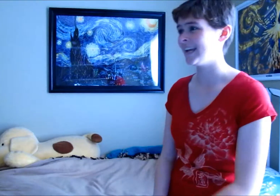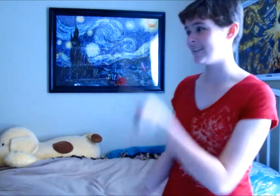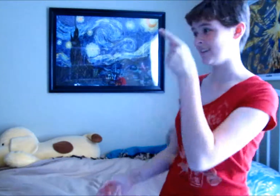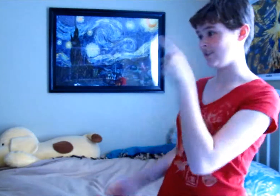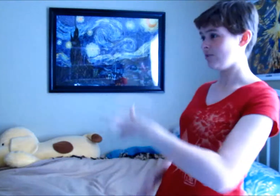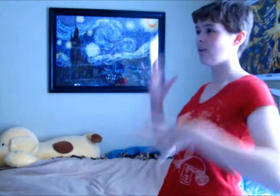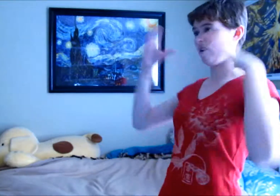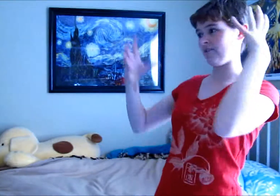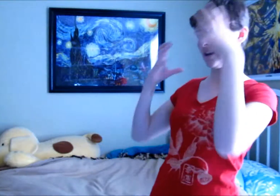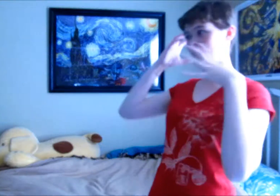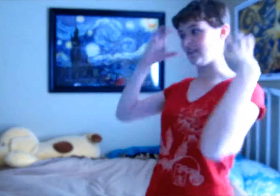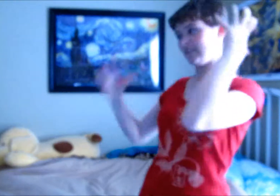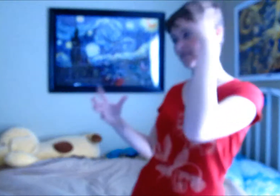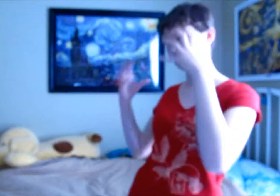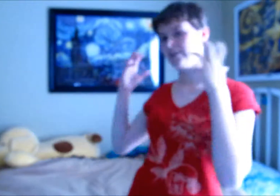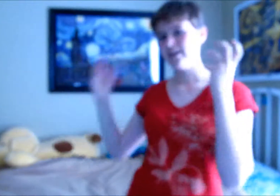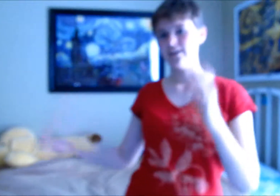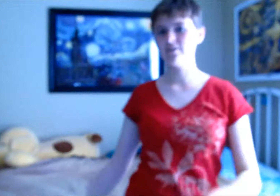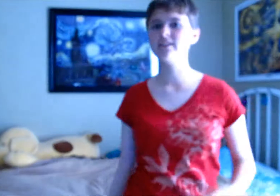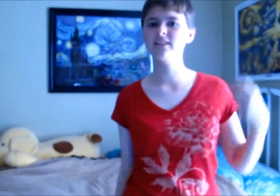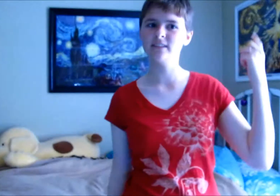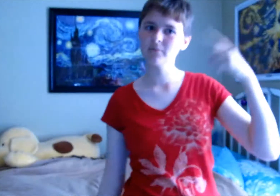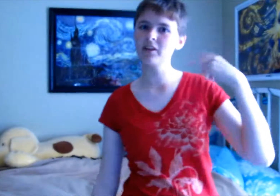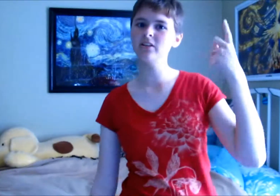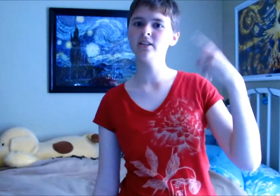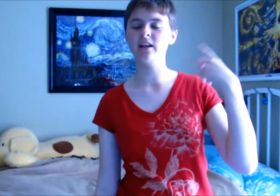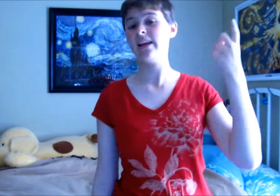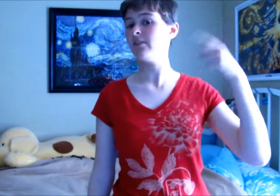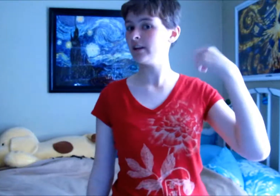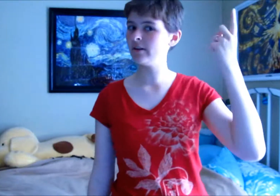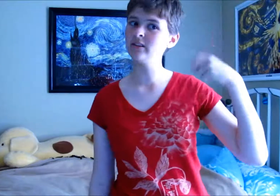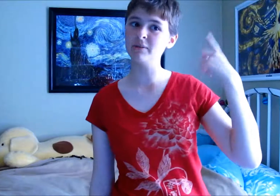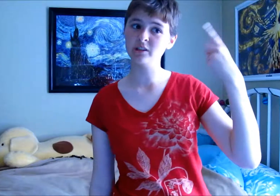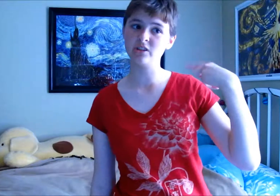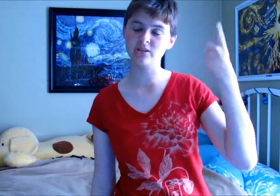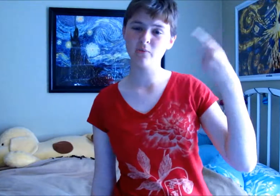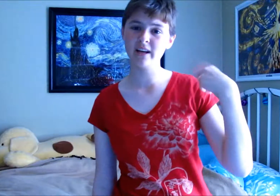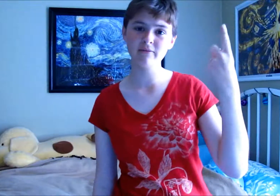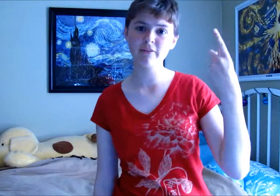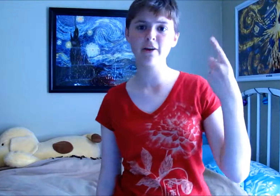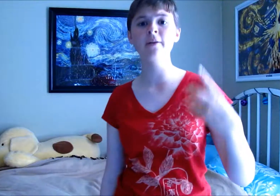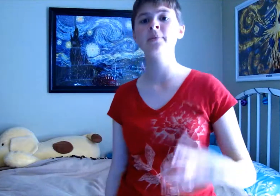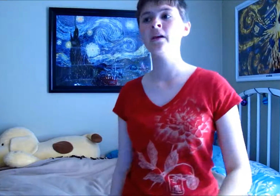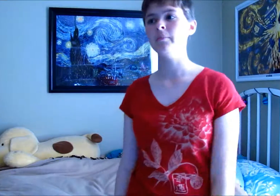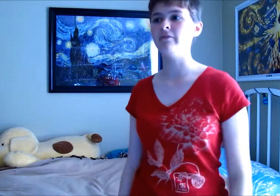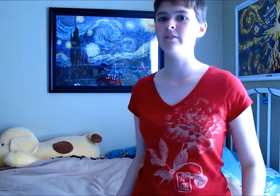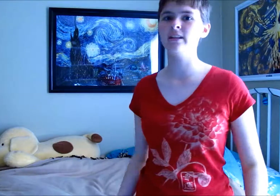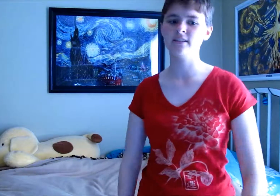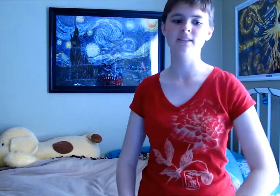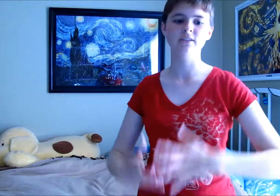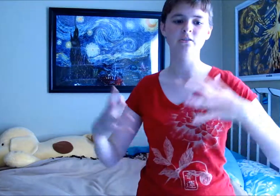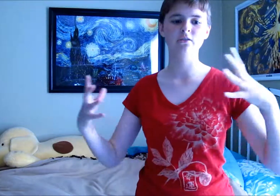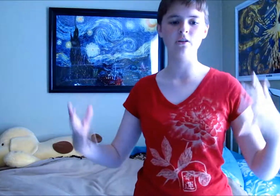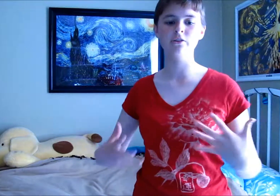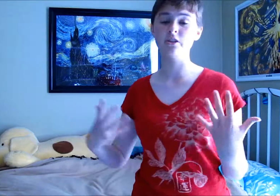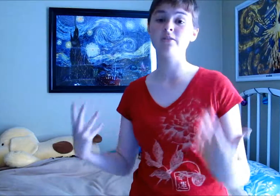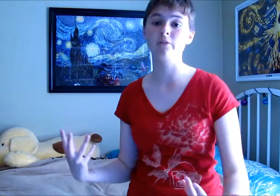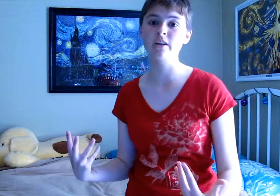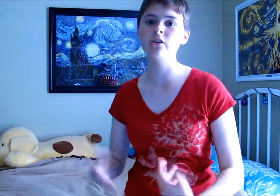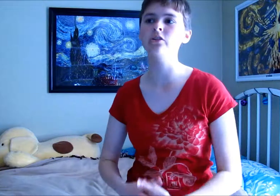just did you are crazy. And crazy is similar to hearing crazy, but it's just one finger. But for this, it says delusions of grandeur, so